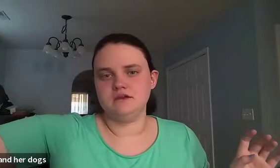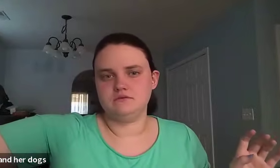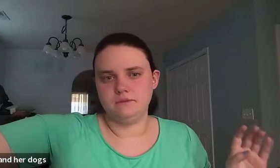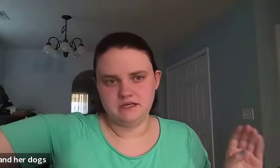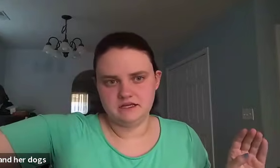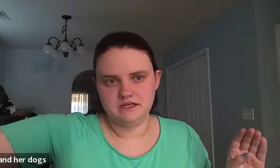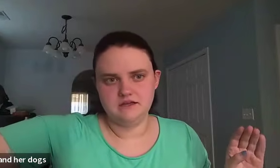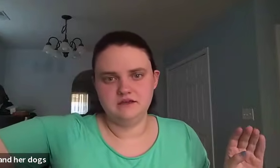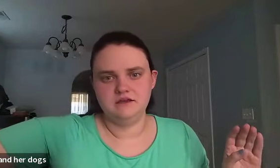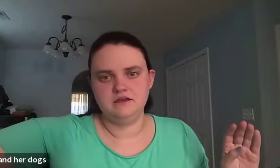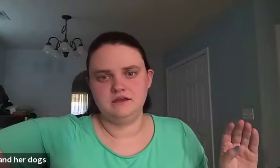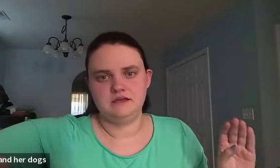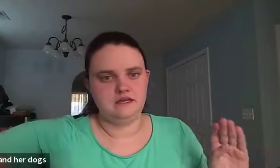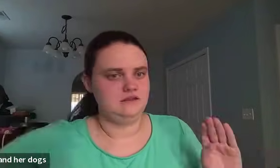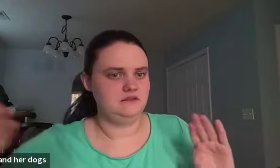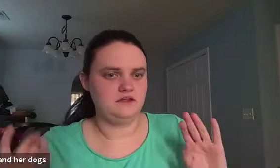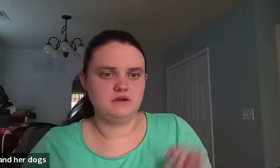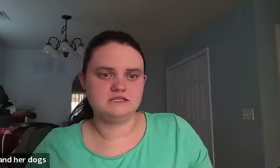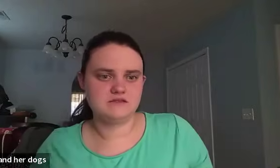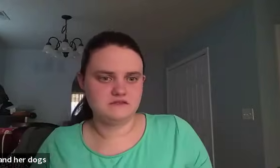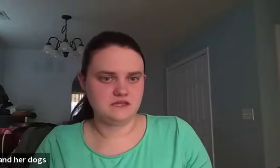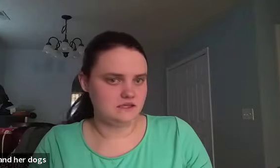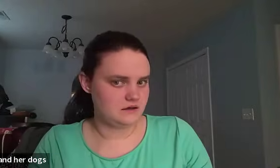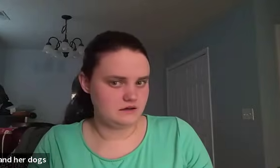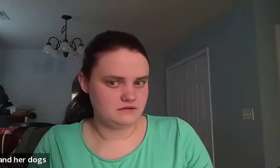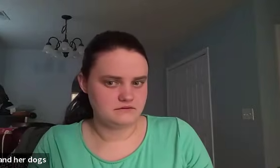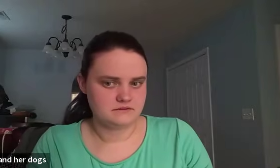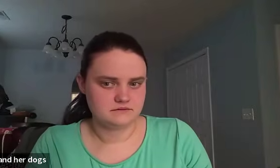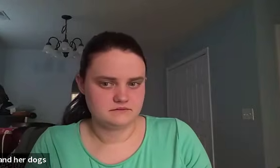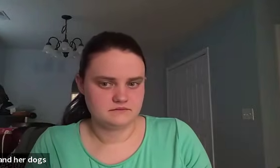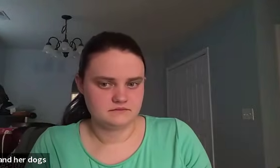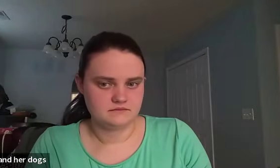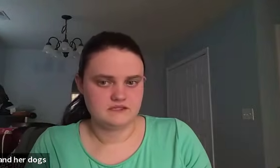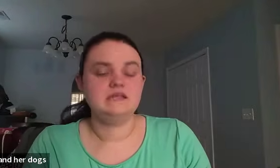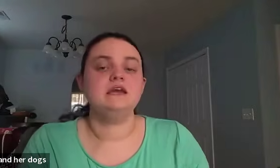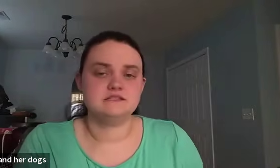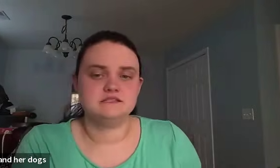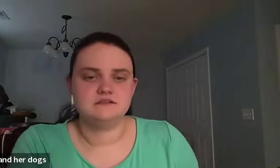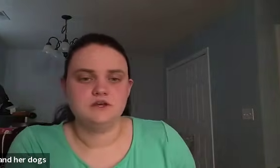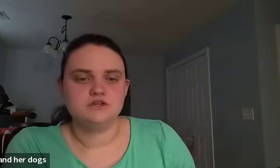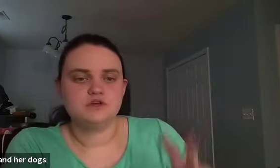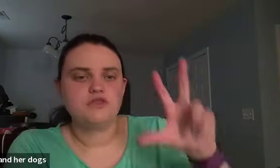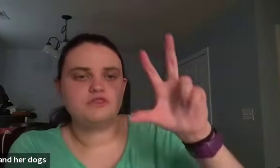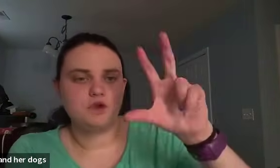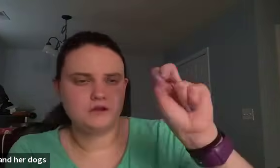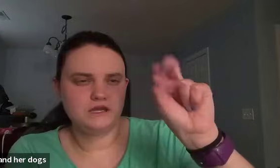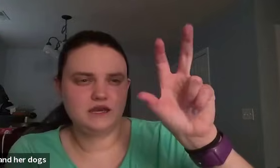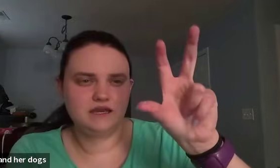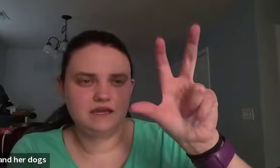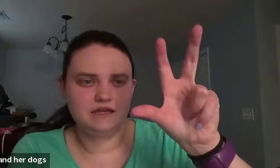like repeated? Anything that you guys can think of? Yes. So 30 again